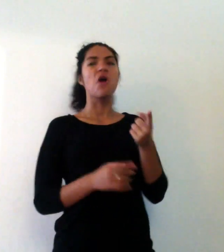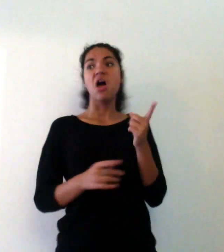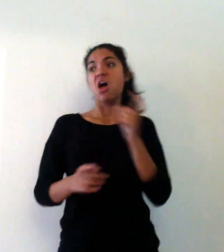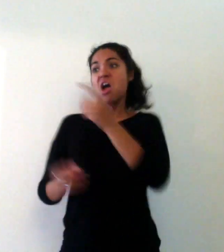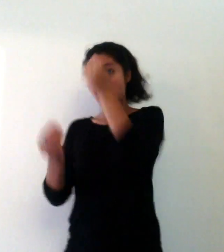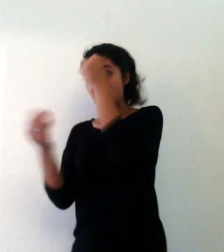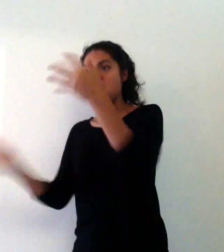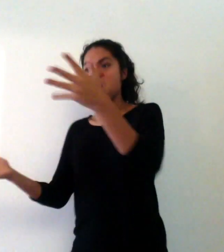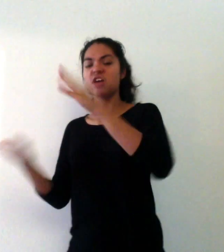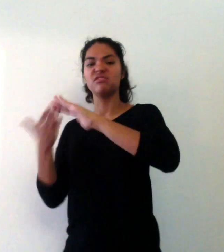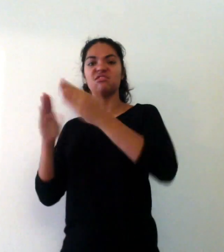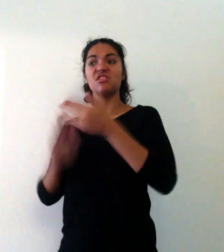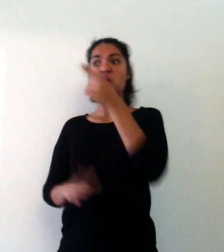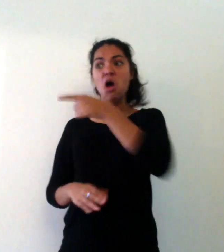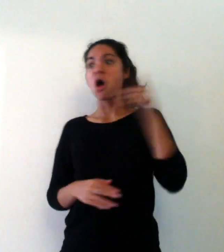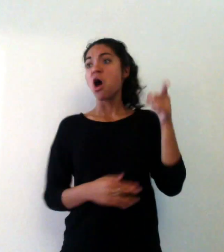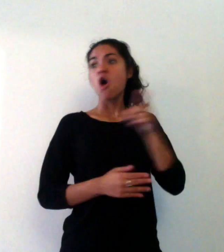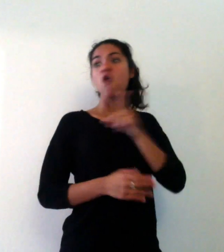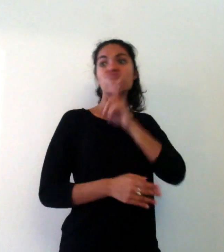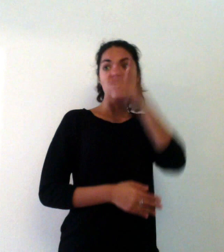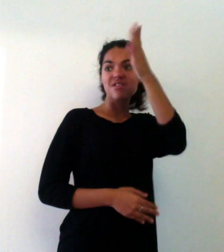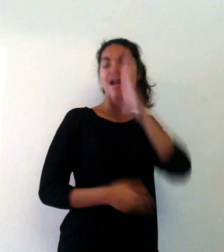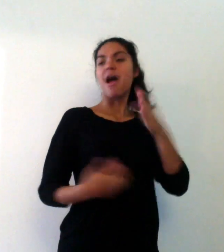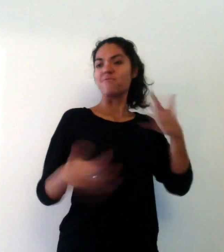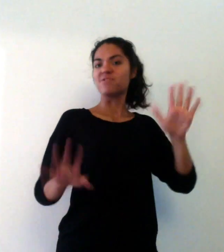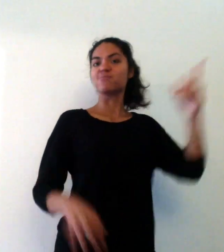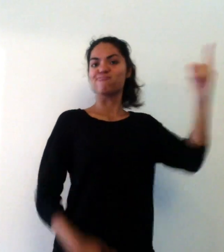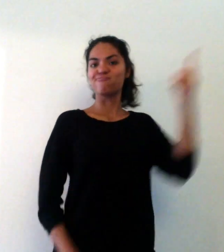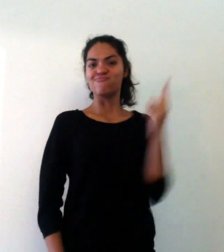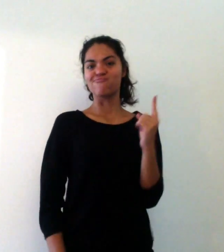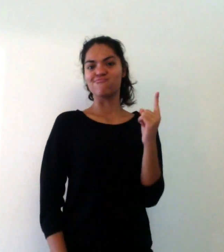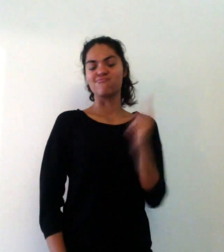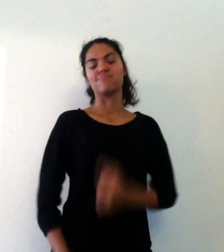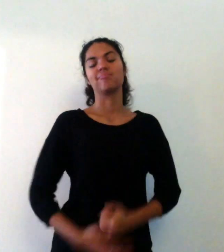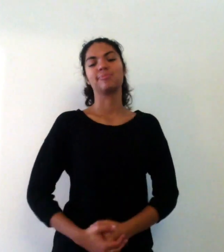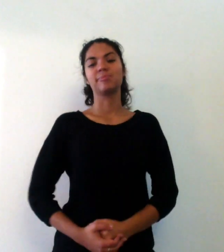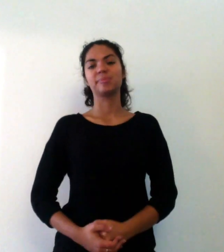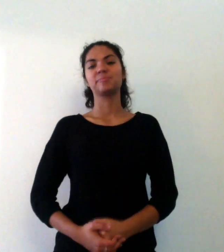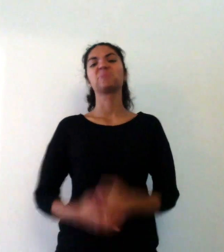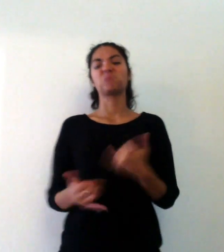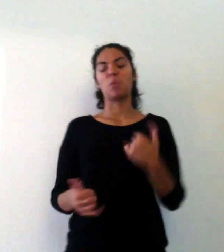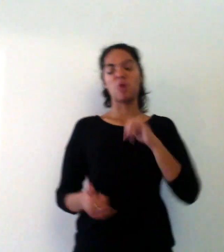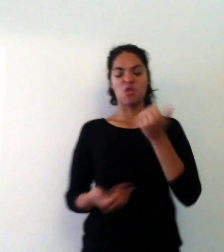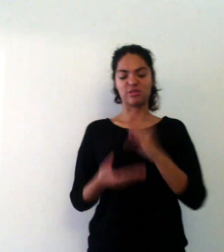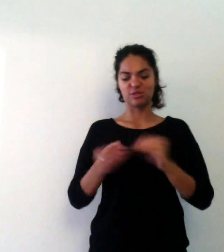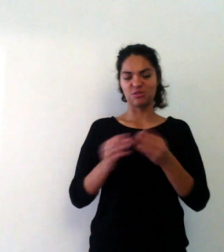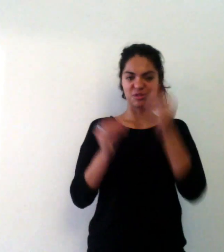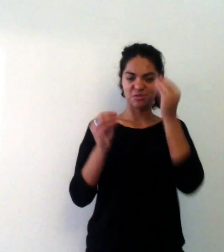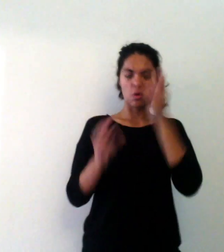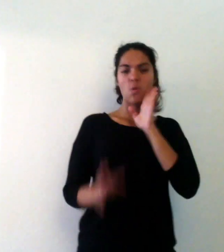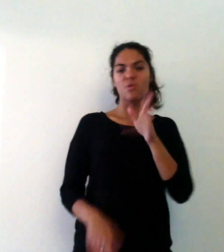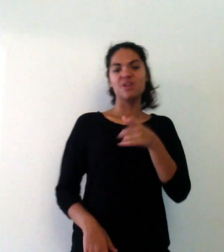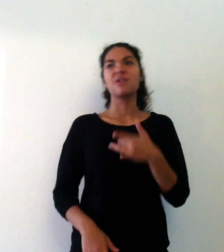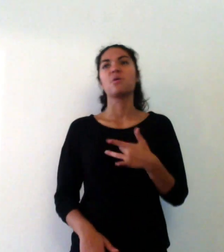Let me close with a beautiful story that will touch your heart. Leighton Ford, in his book, tells